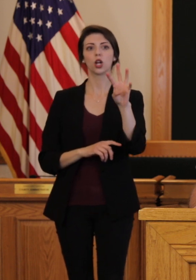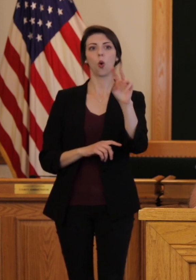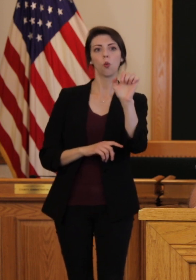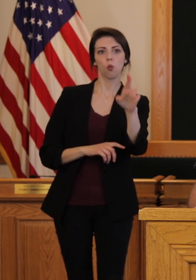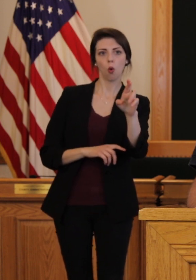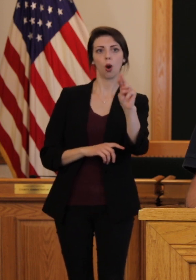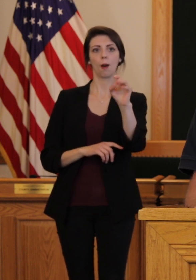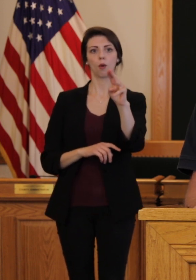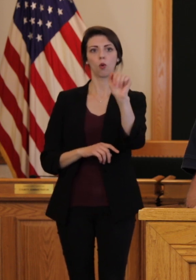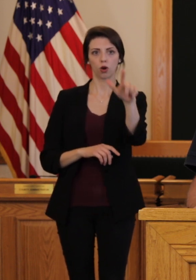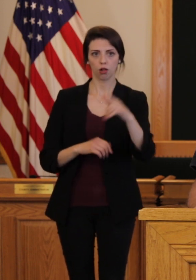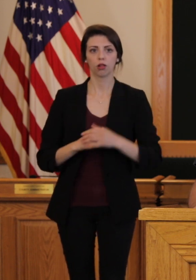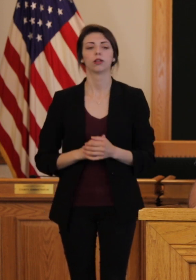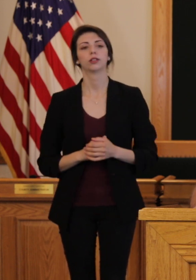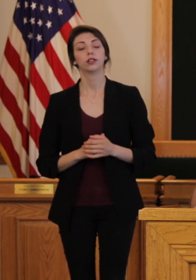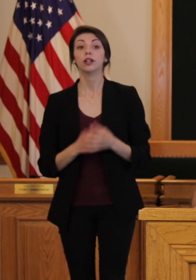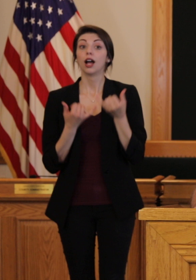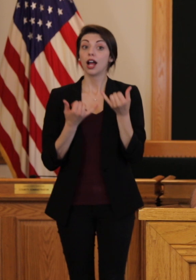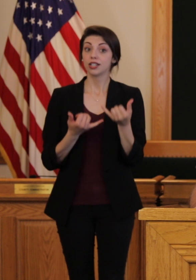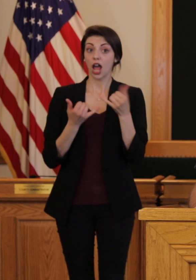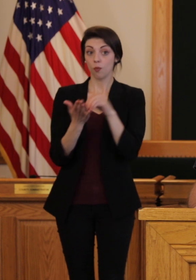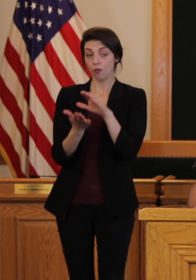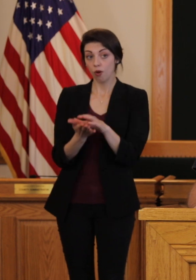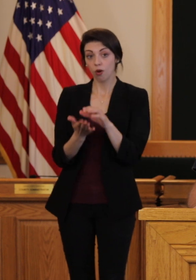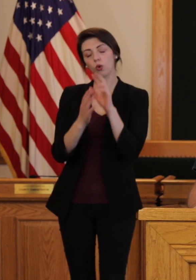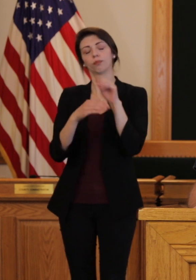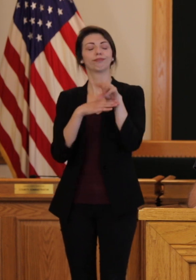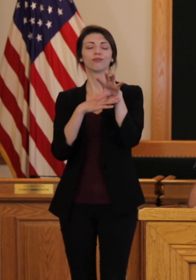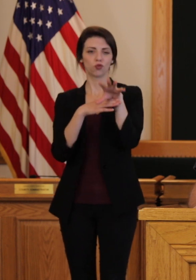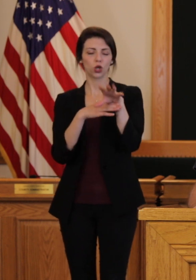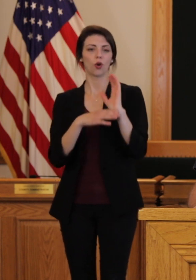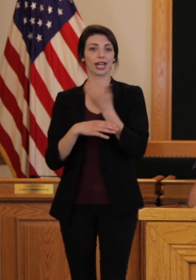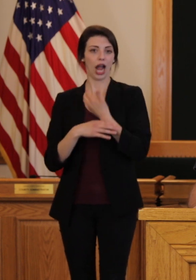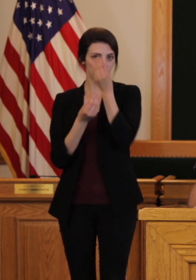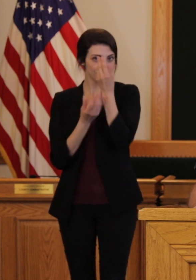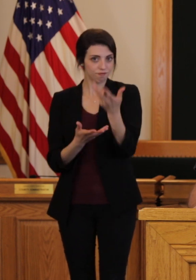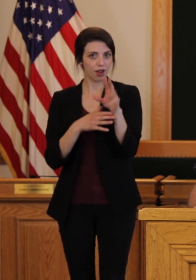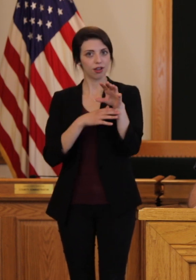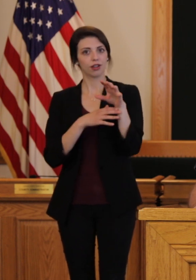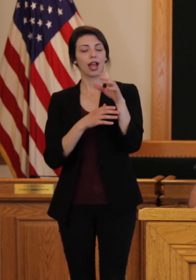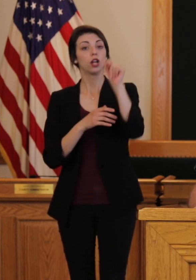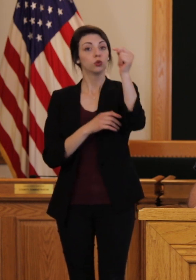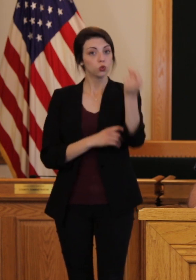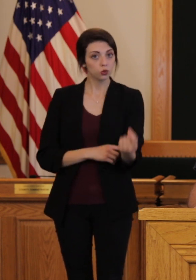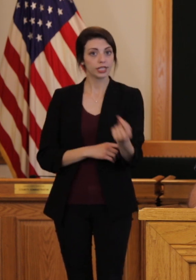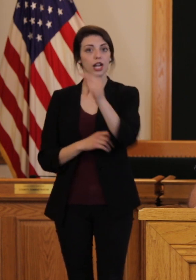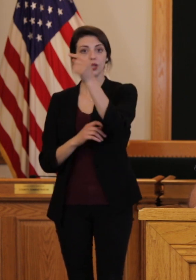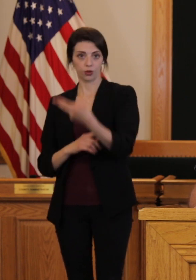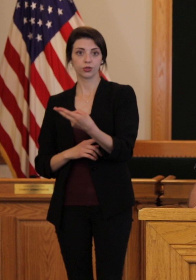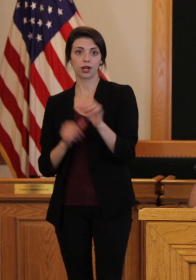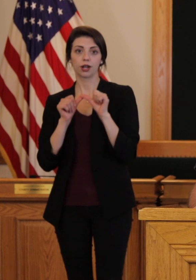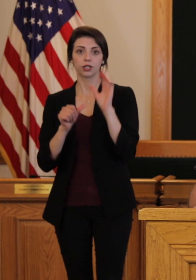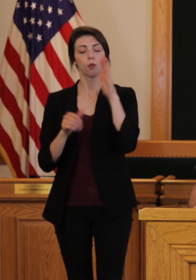event. Also, we're now recording our informational videos twice a week on Tuesdays and Thursdays. We will continue to announce